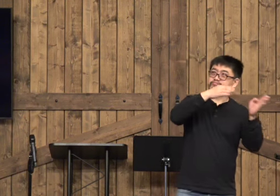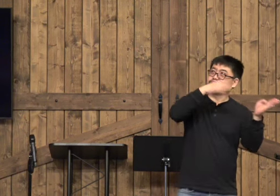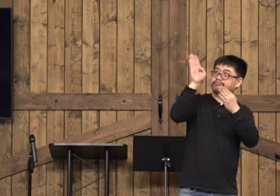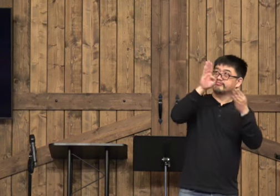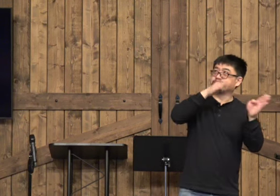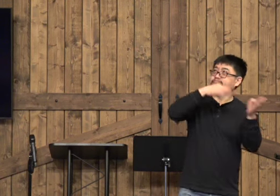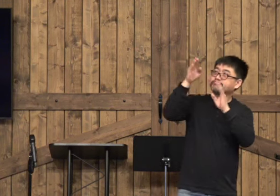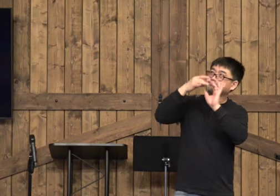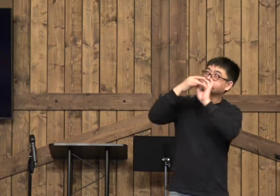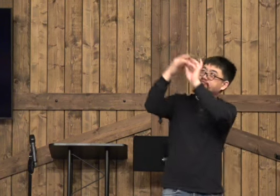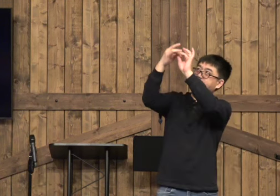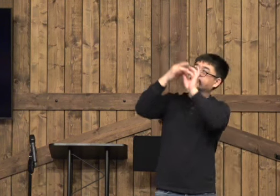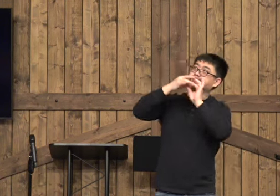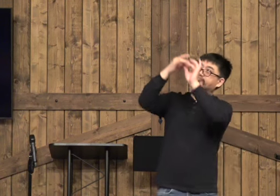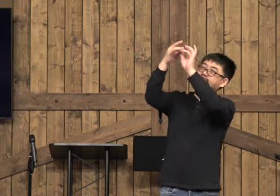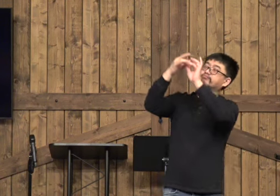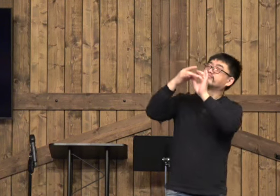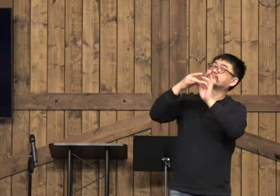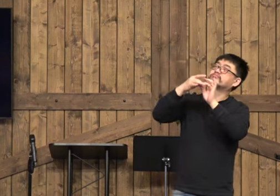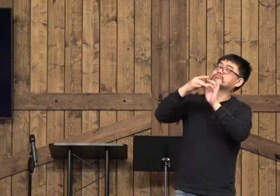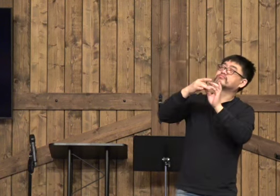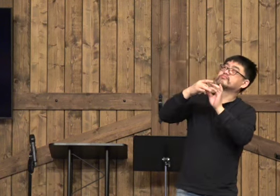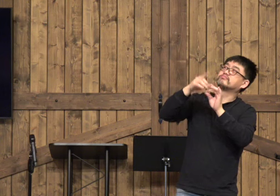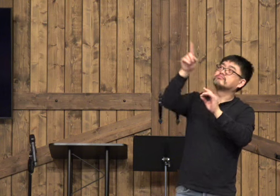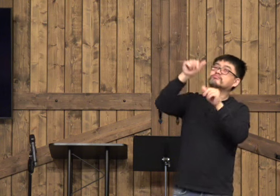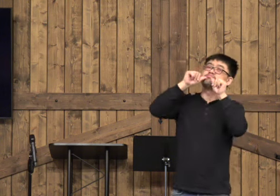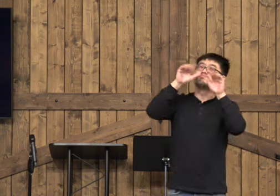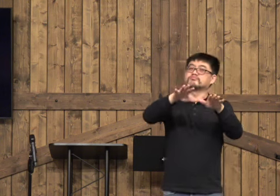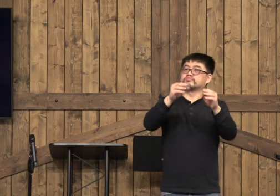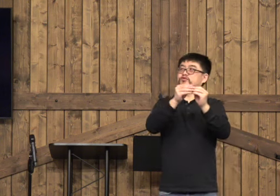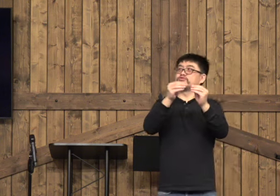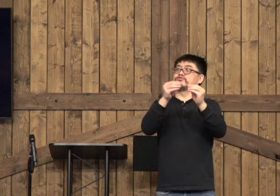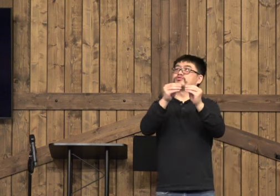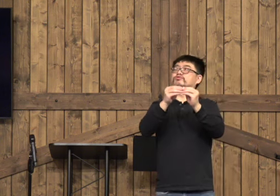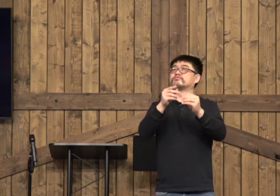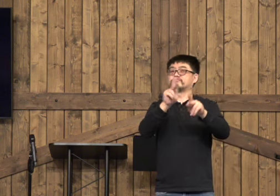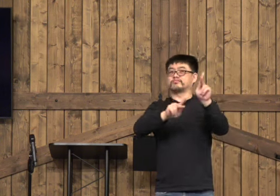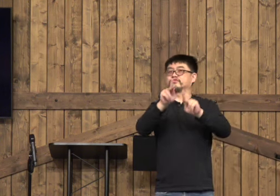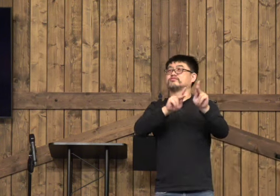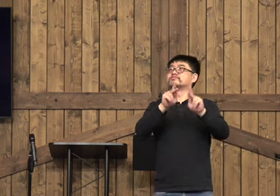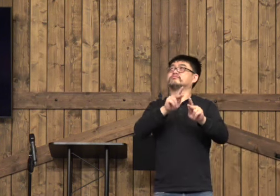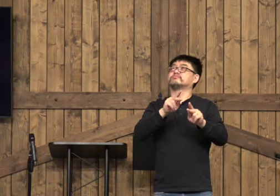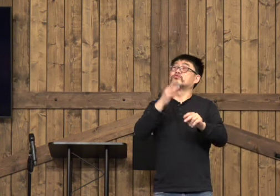and we need to teach your words and more people where you can and restore their relationship with you